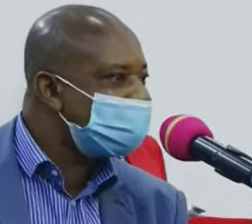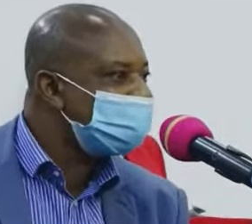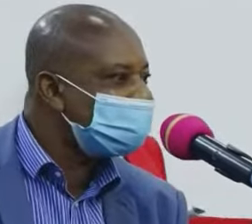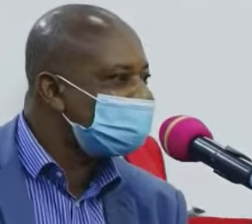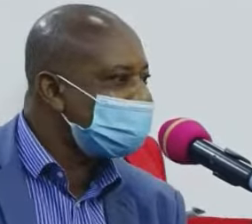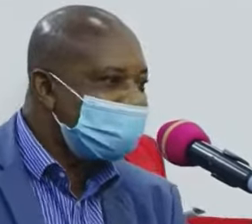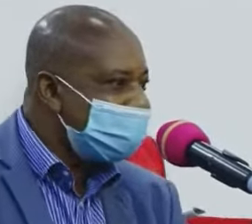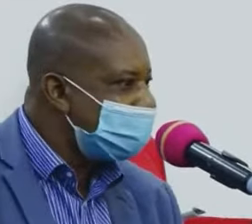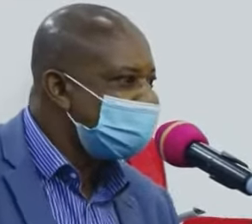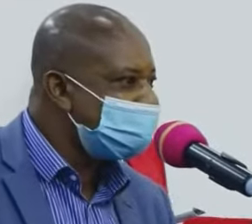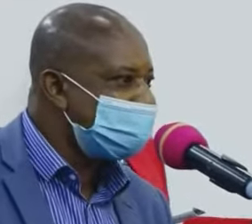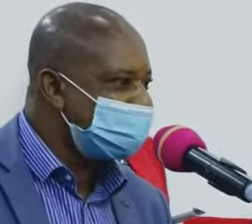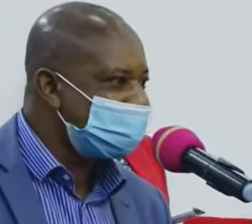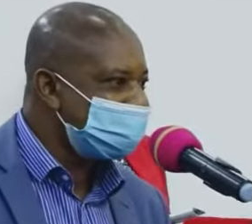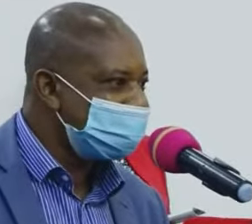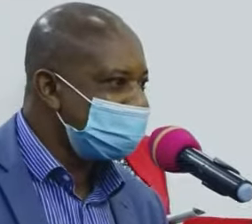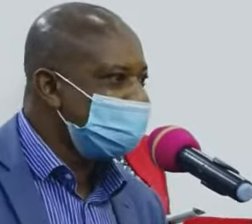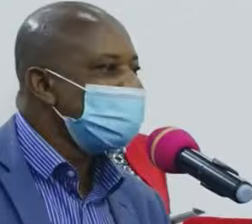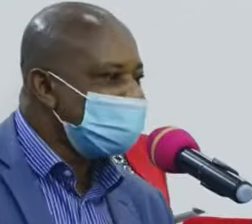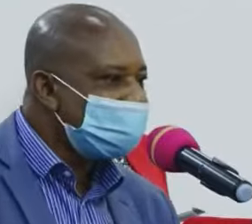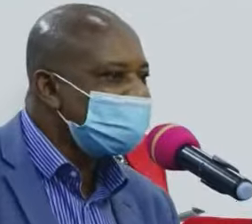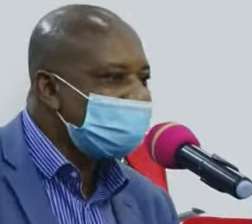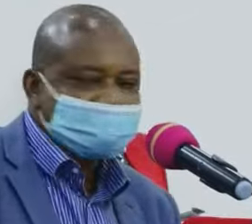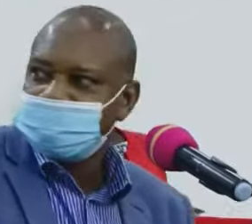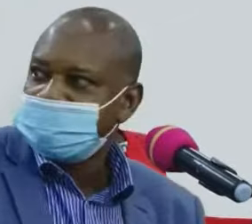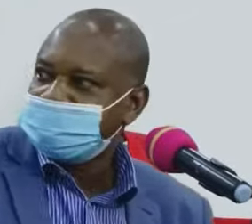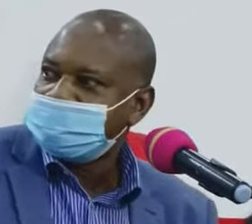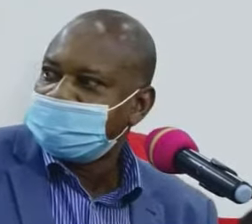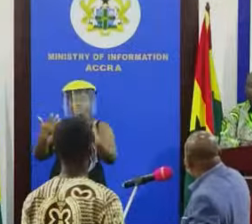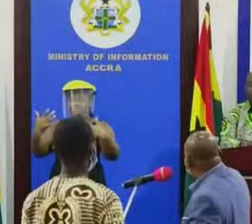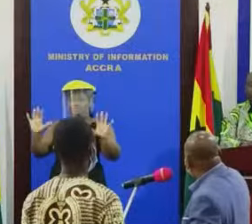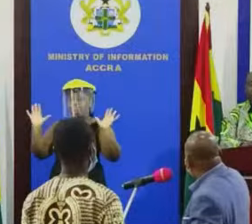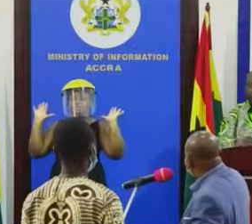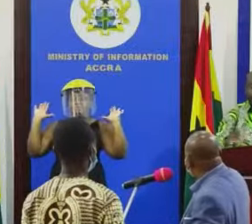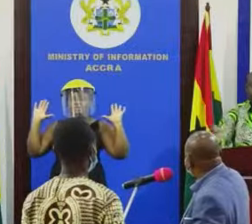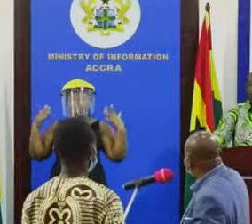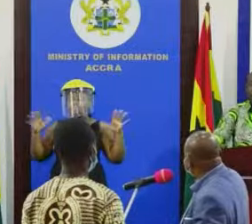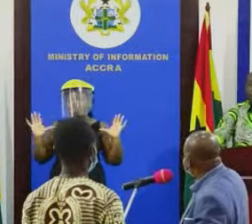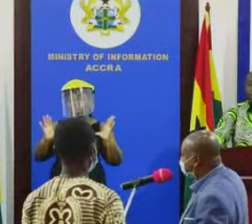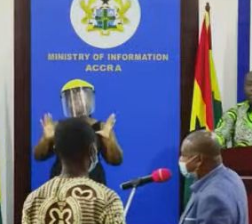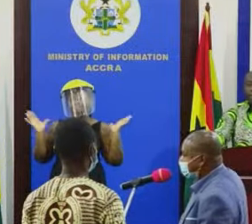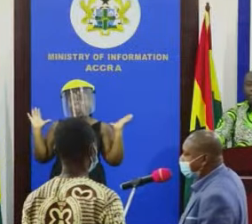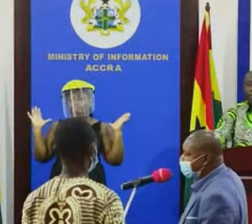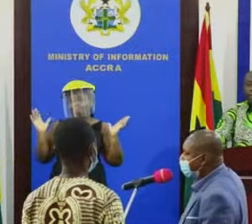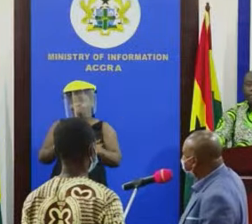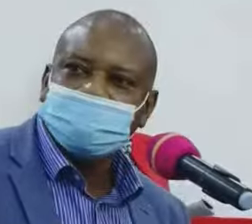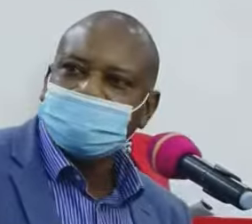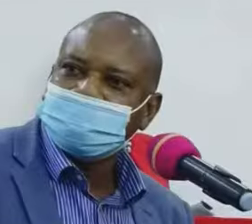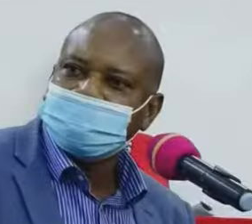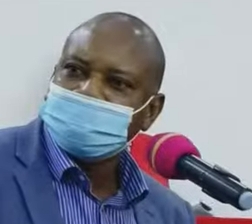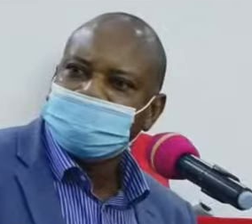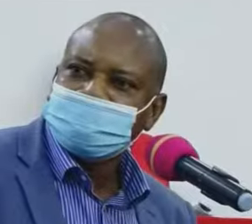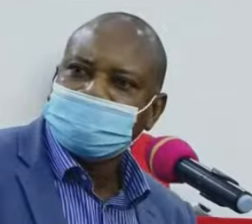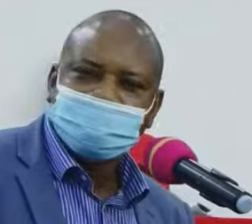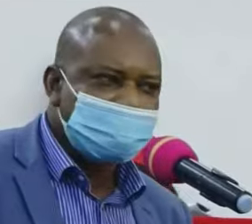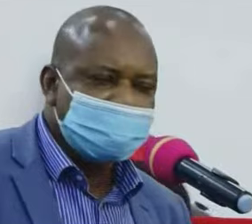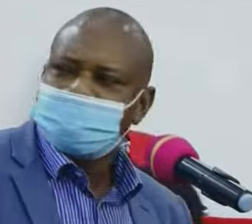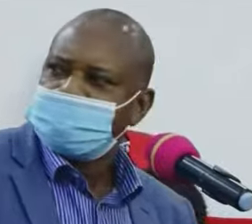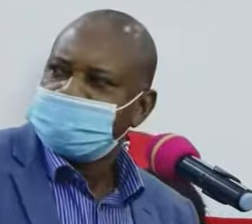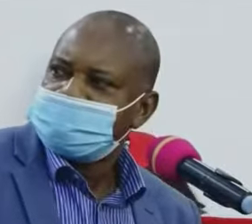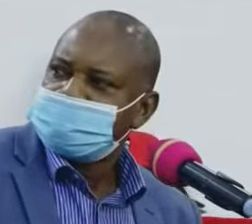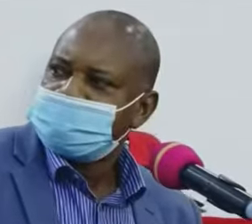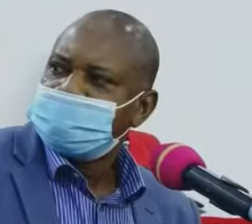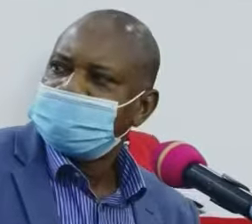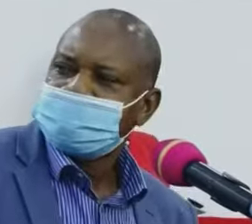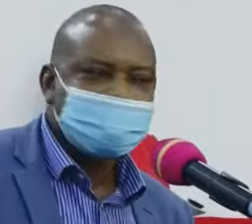and Aquaculture is the basis, which shows that... Yes, fine. And then the